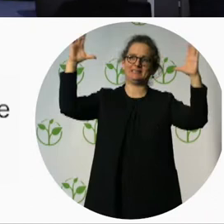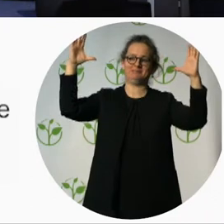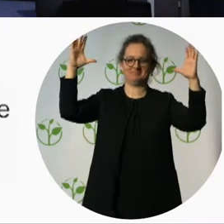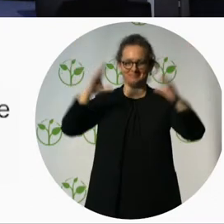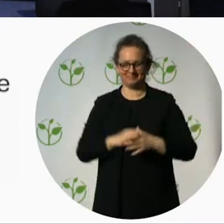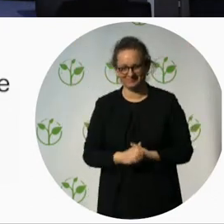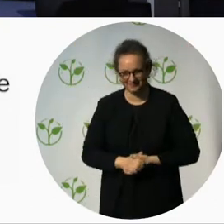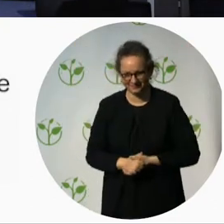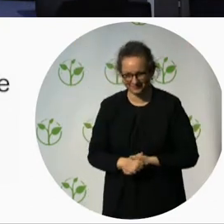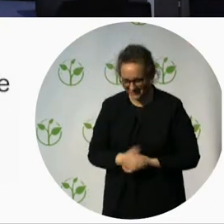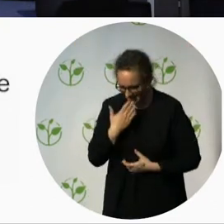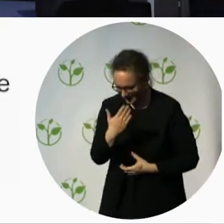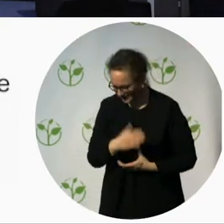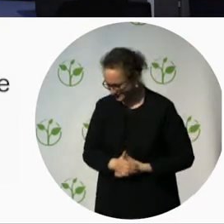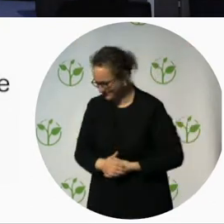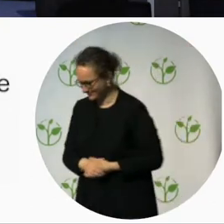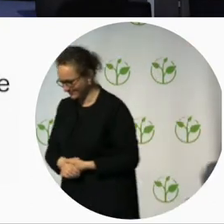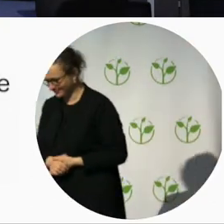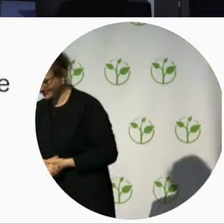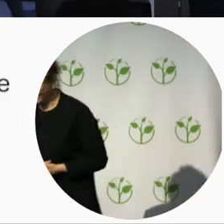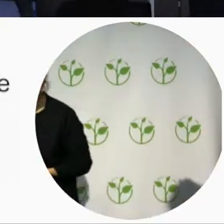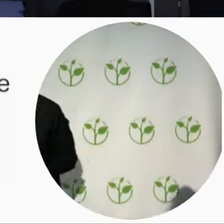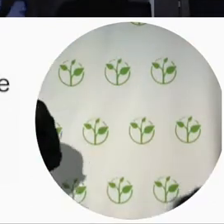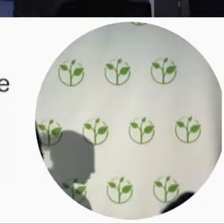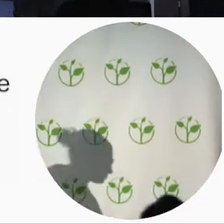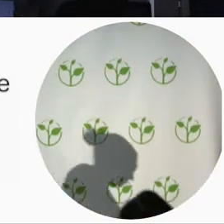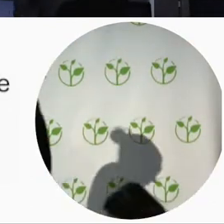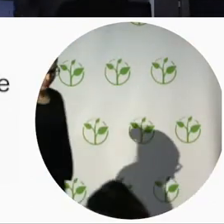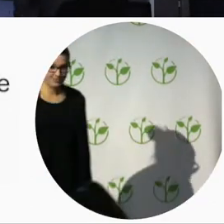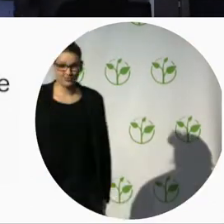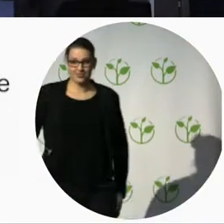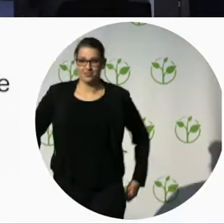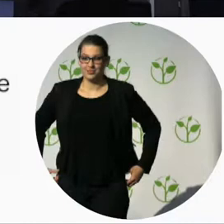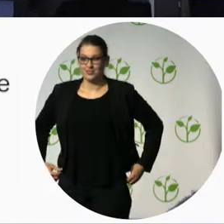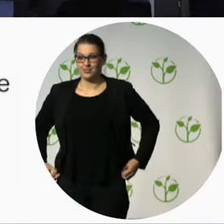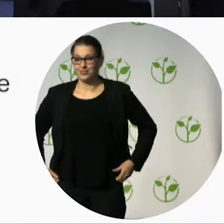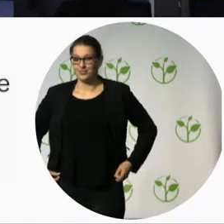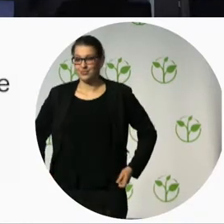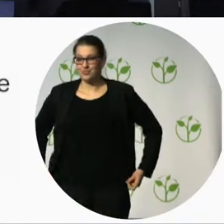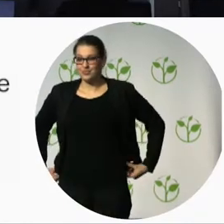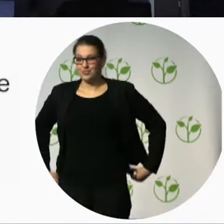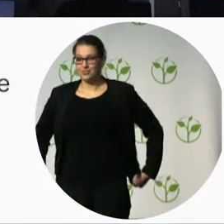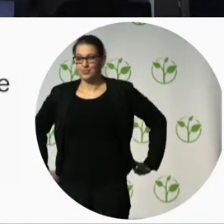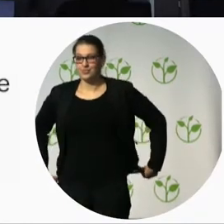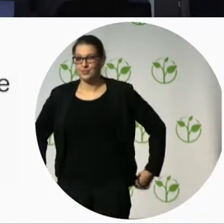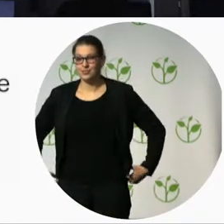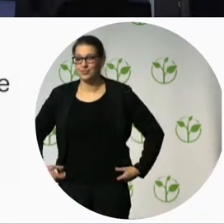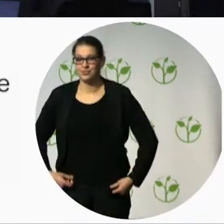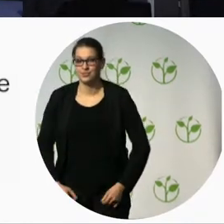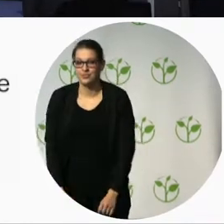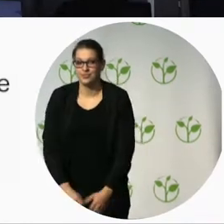Thank you so much, Luis, for opening up this morning and for talking to us about the inclusion revolution that needs to